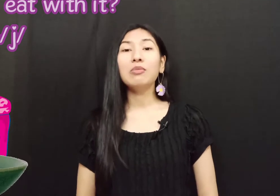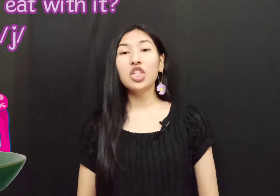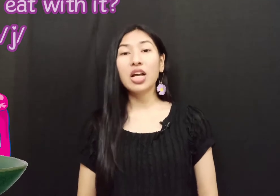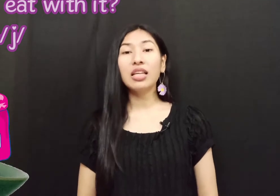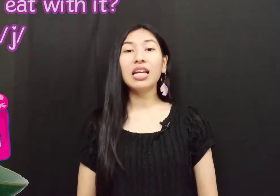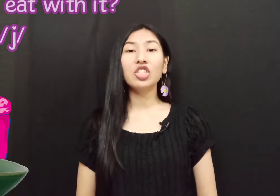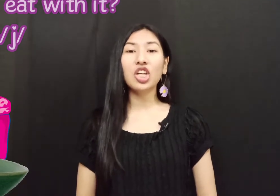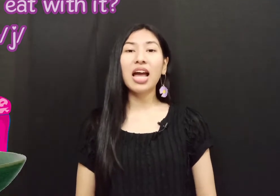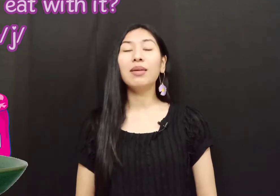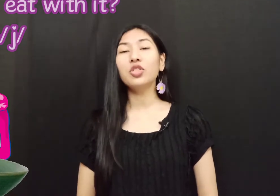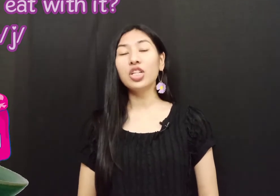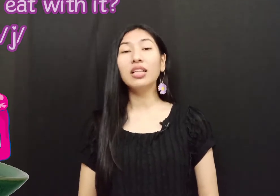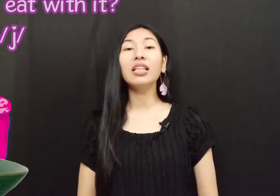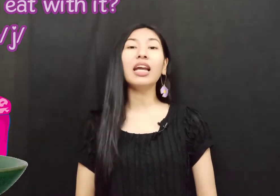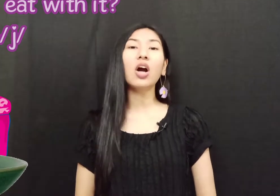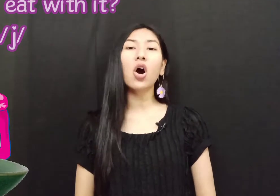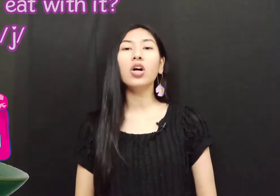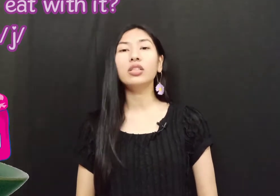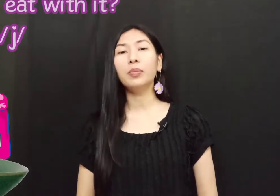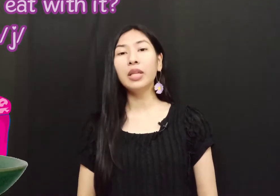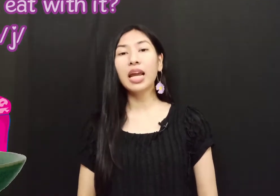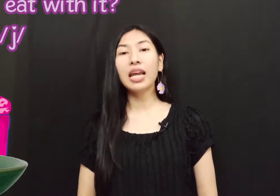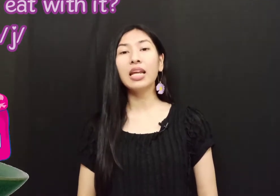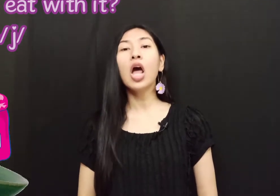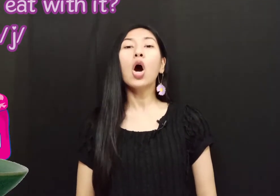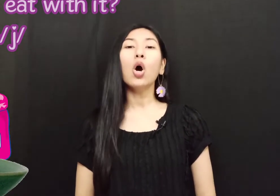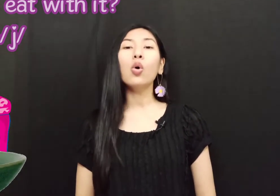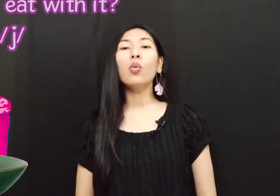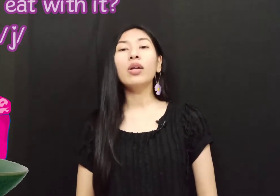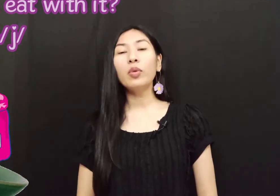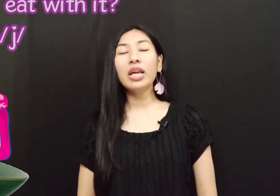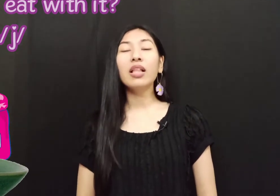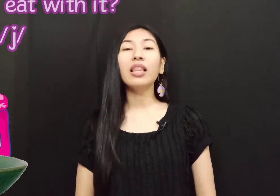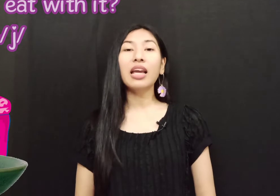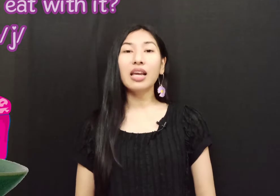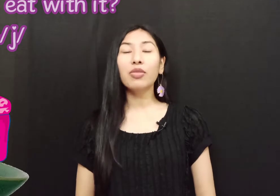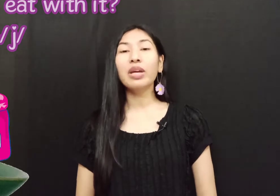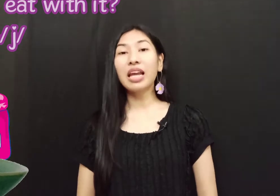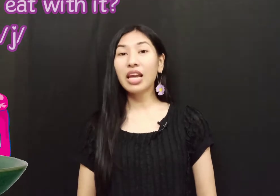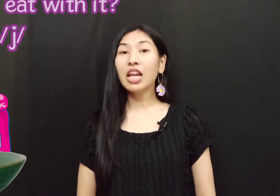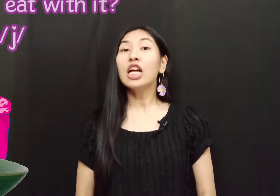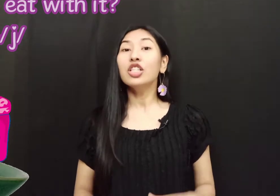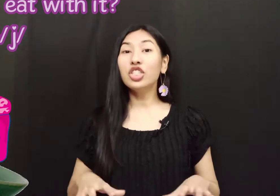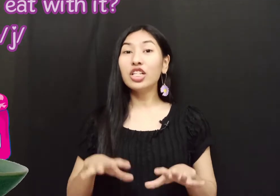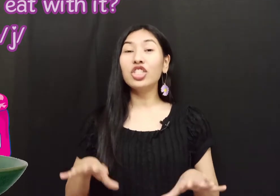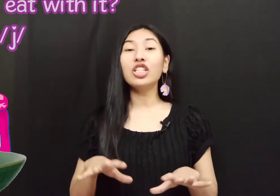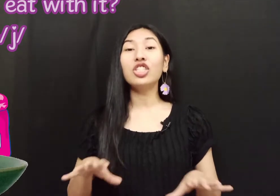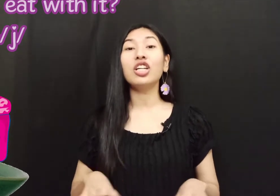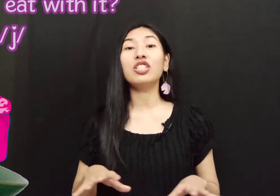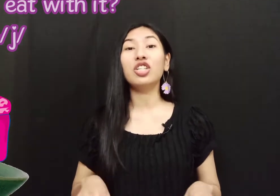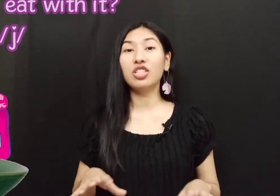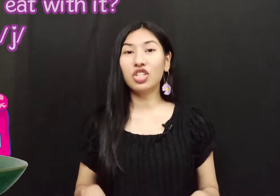jam, jiggling on the plate. Oh, what will I eat with it?